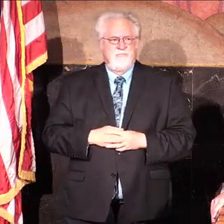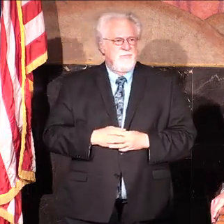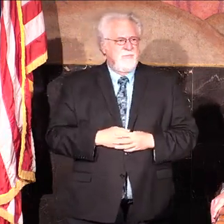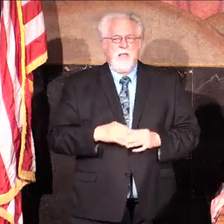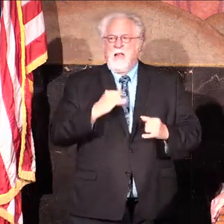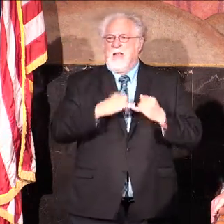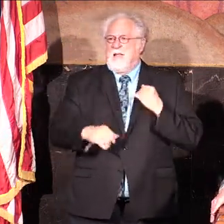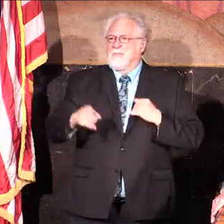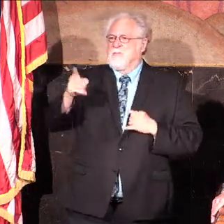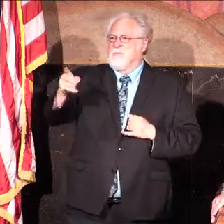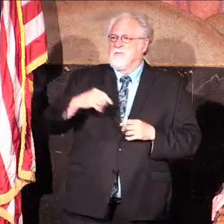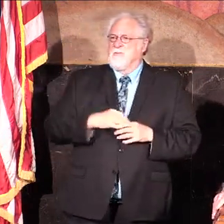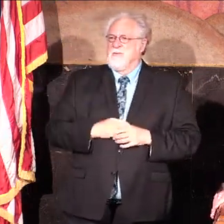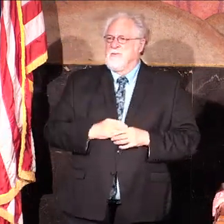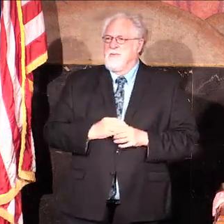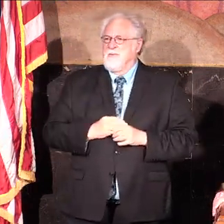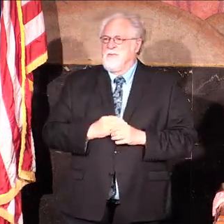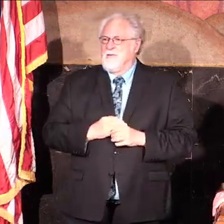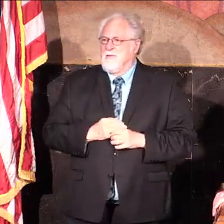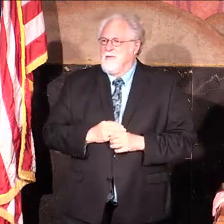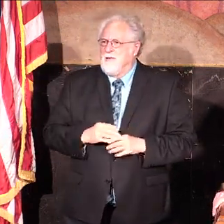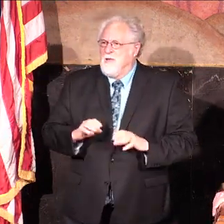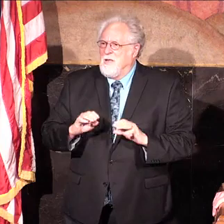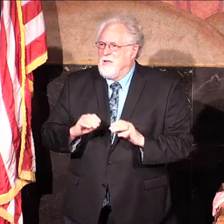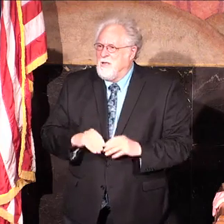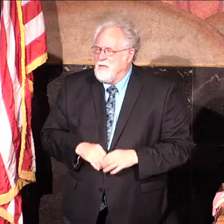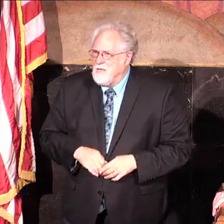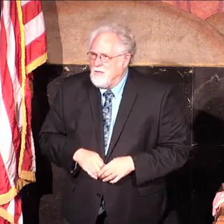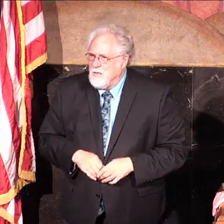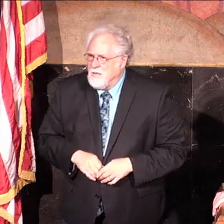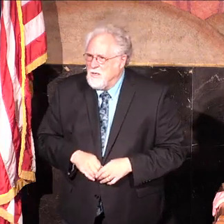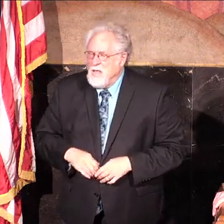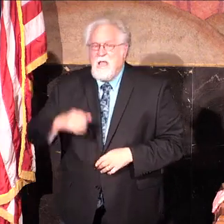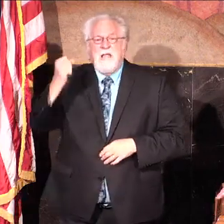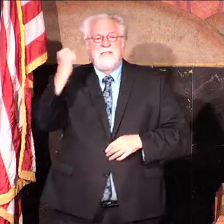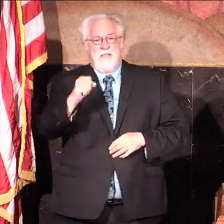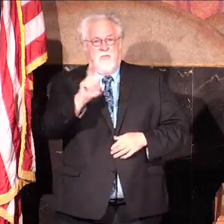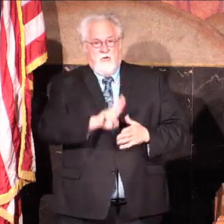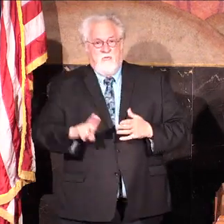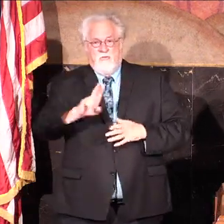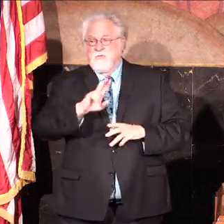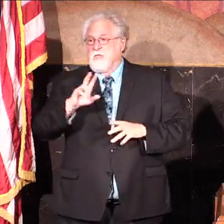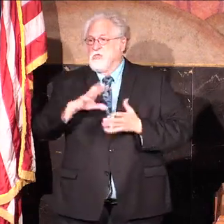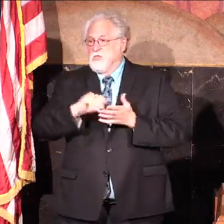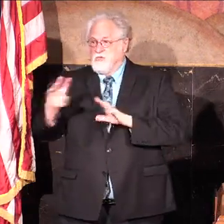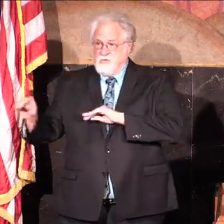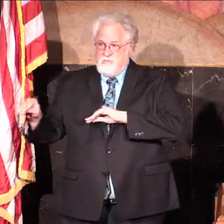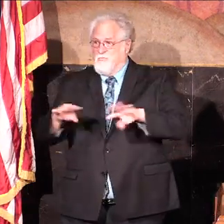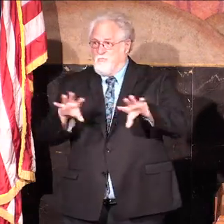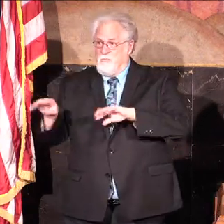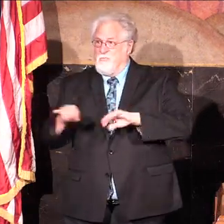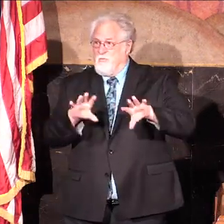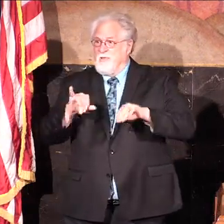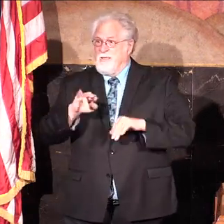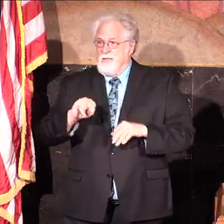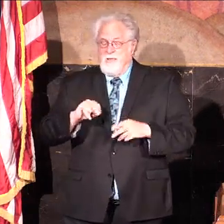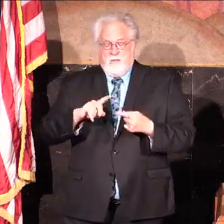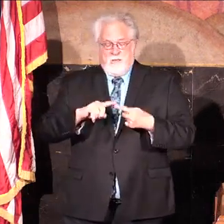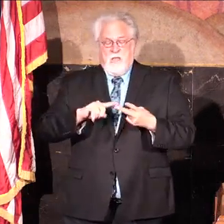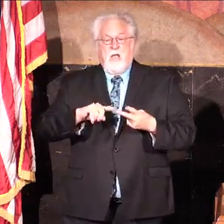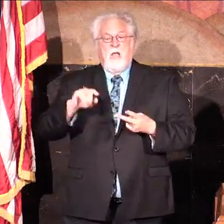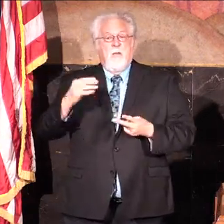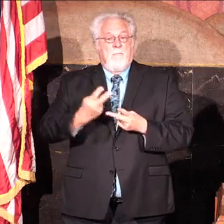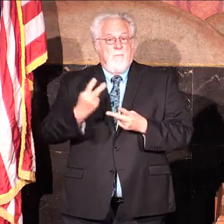Last one back there? Yes, sir. Obviously, over at Southern today, Movement Day, earlier this summer with Memorial Day and July 4th